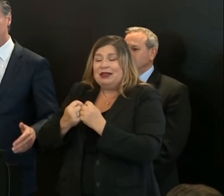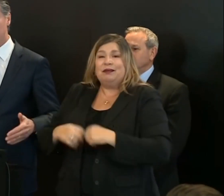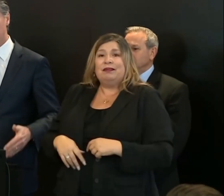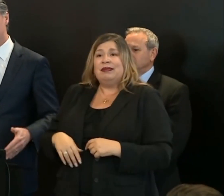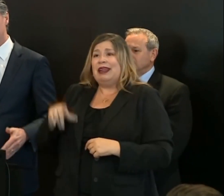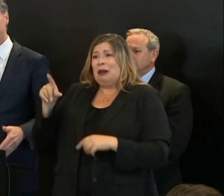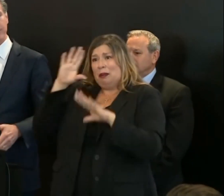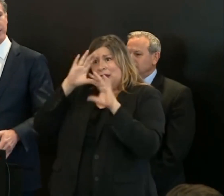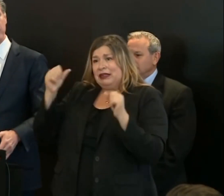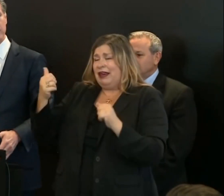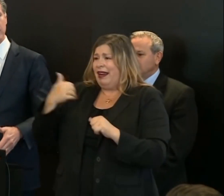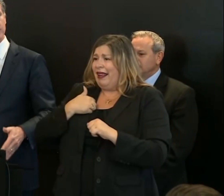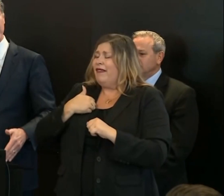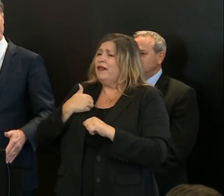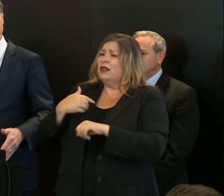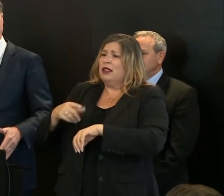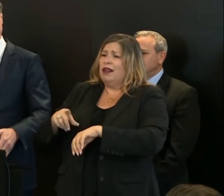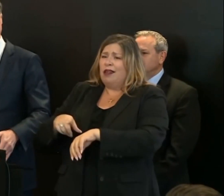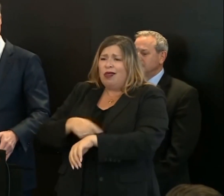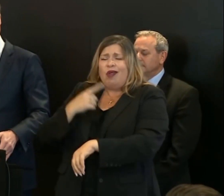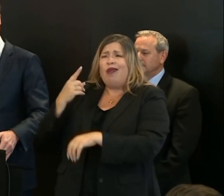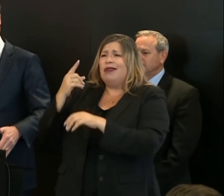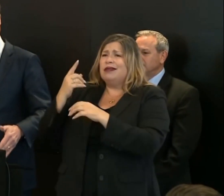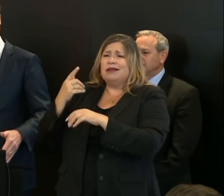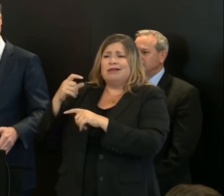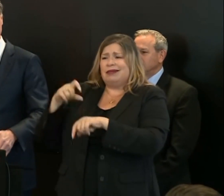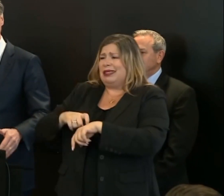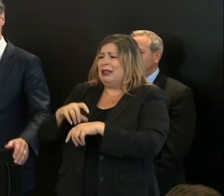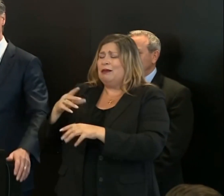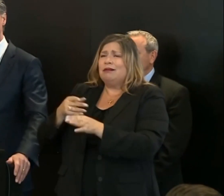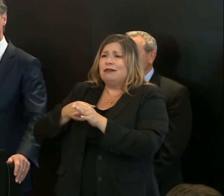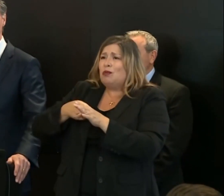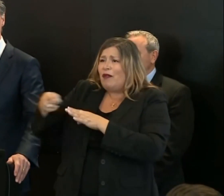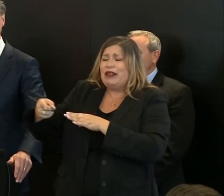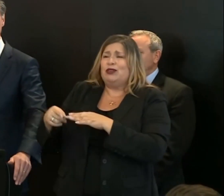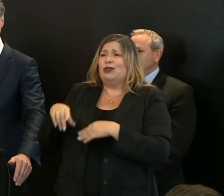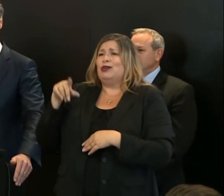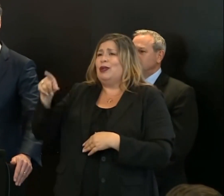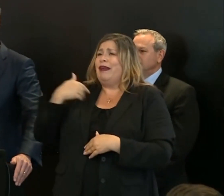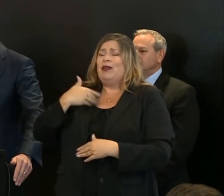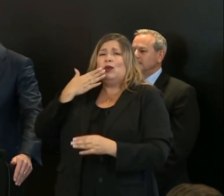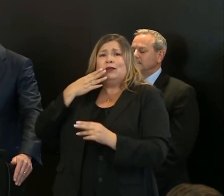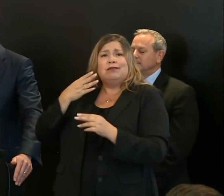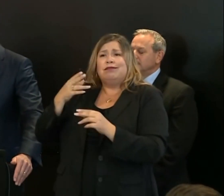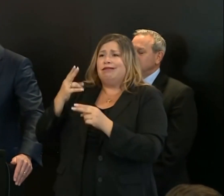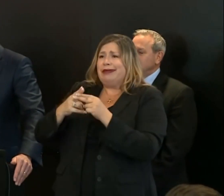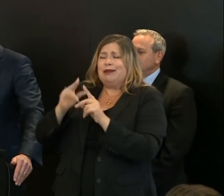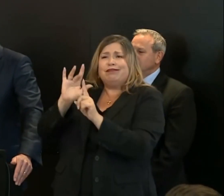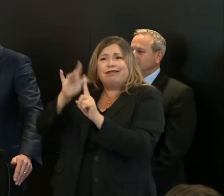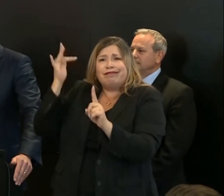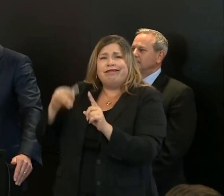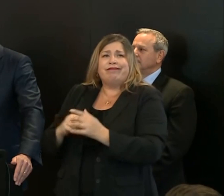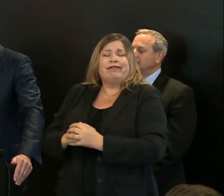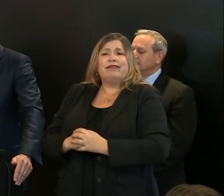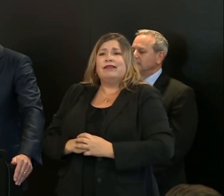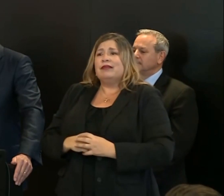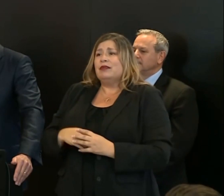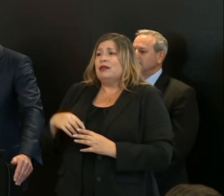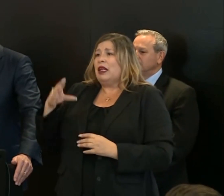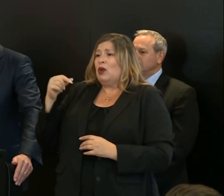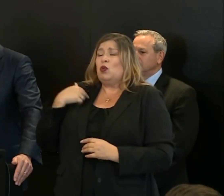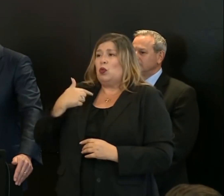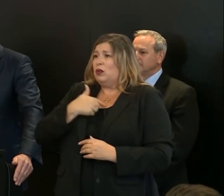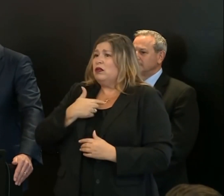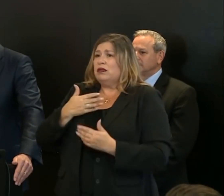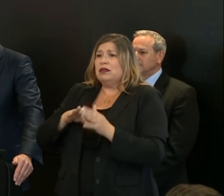he's got long-term professionals that have transcended his administration that are there, that have earned reputations that are solid. And we